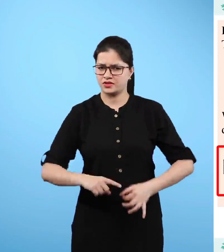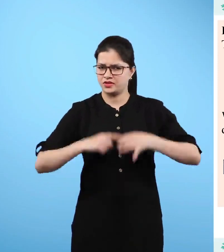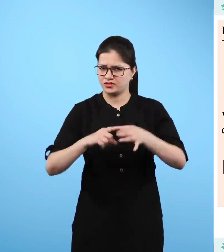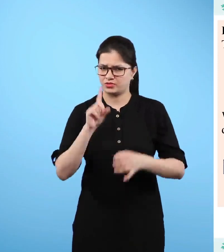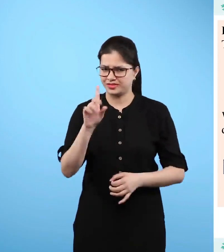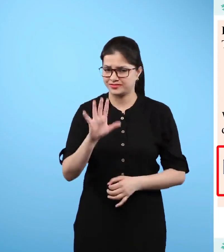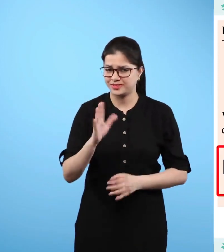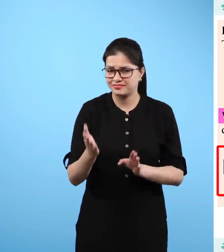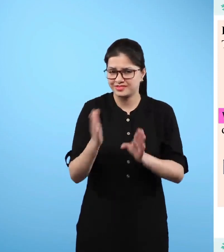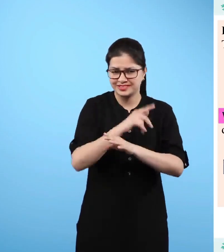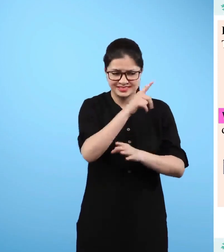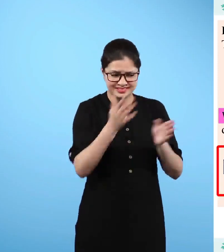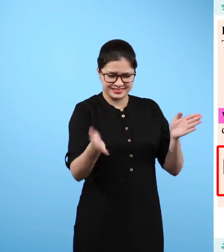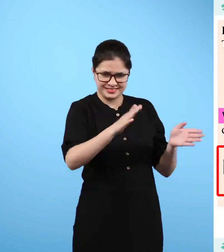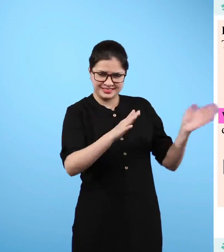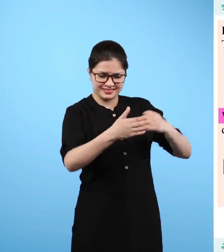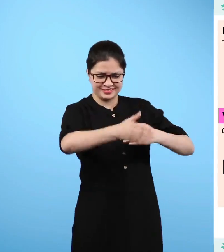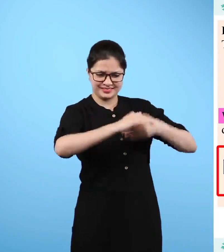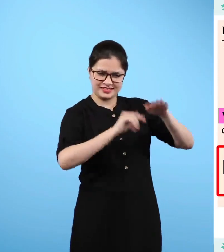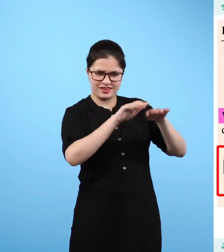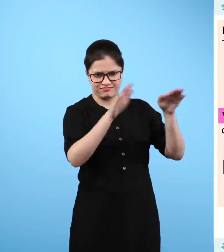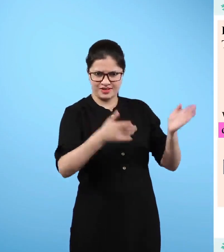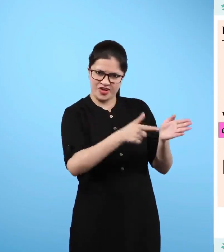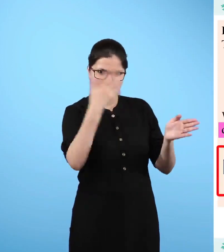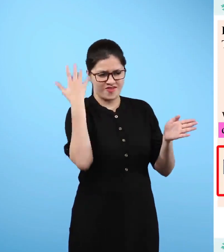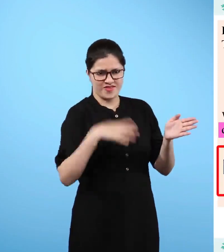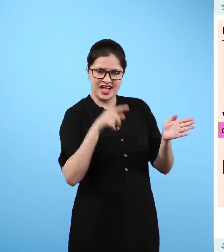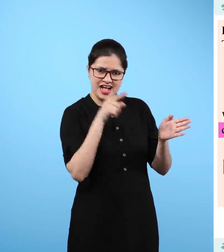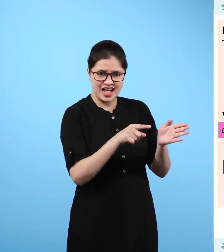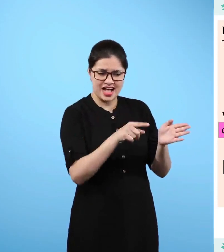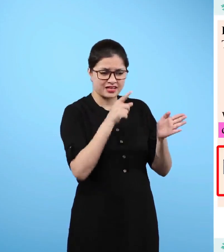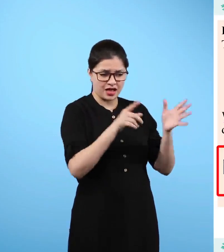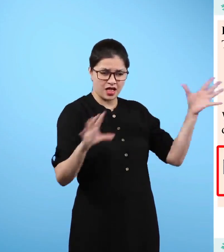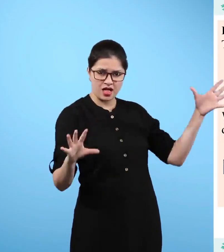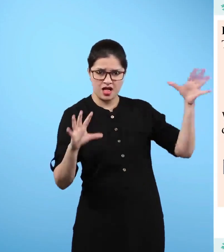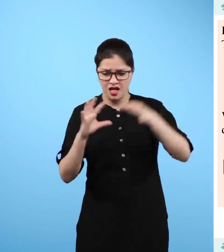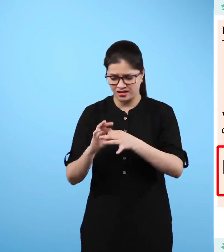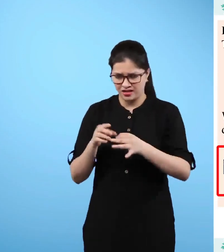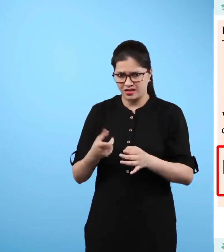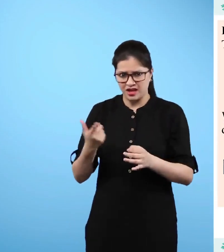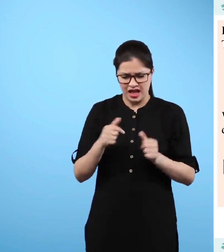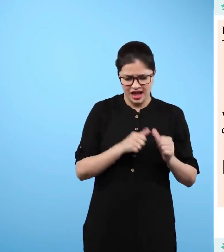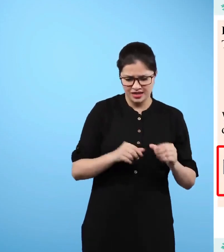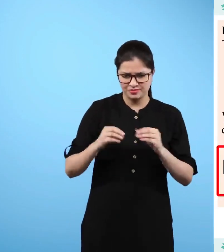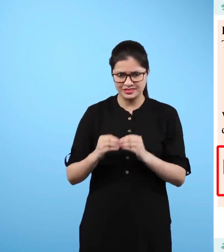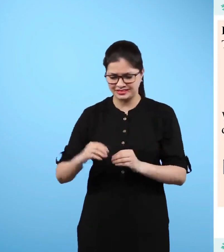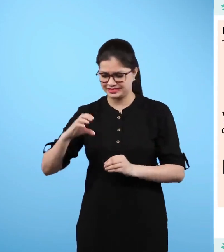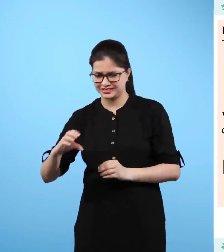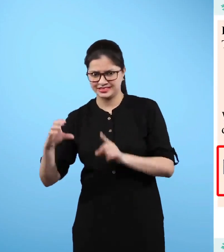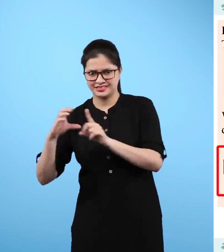Question. Which of these are the correct deep drawings of that cube? A, B, C,